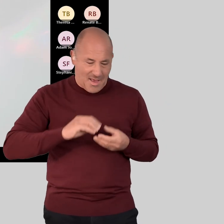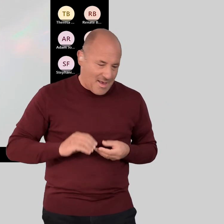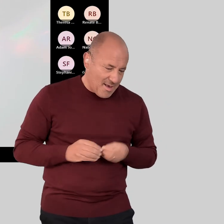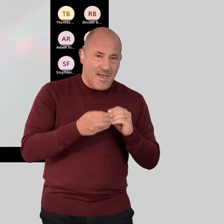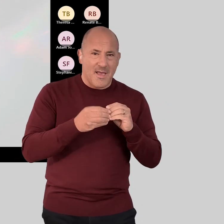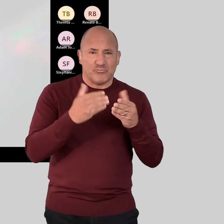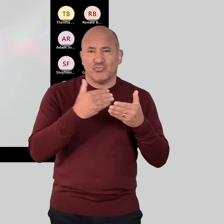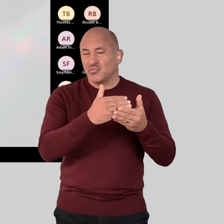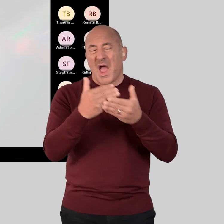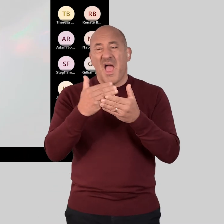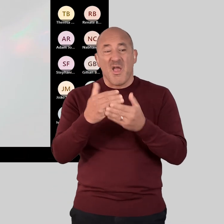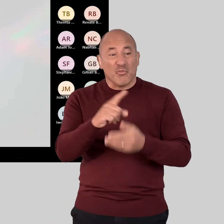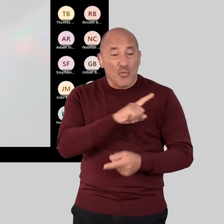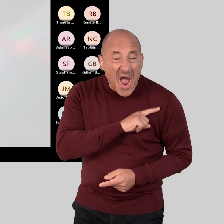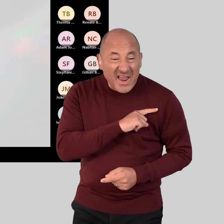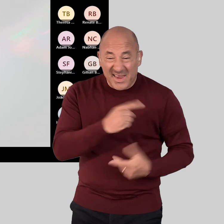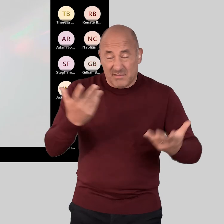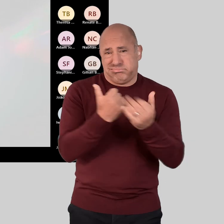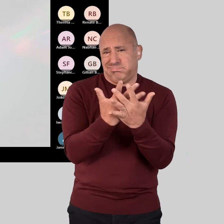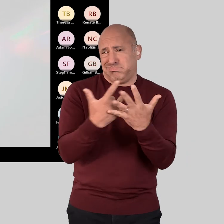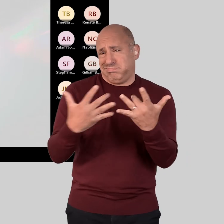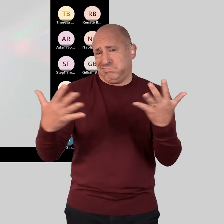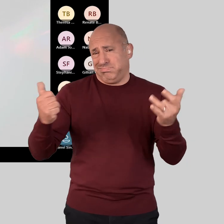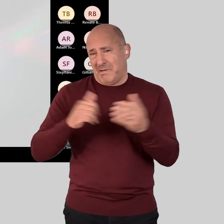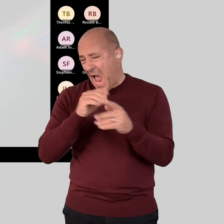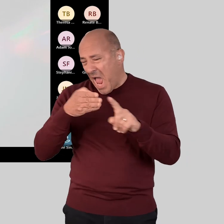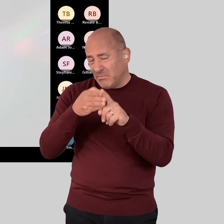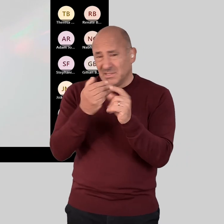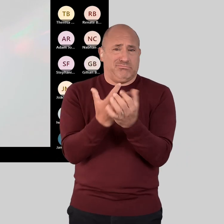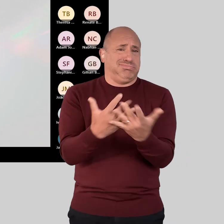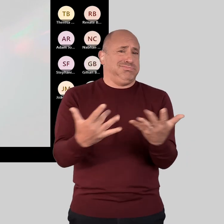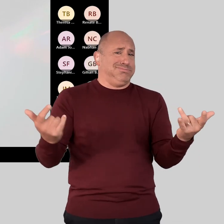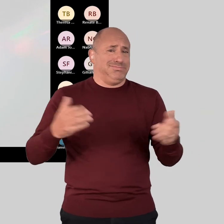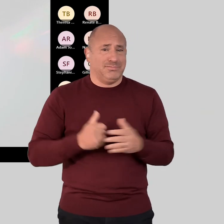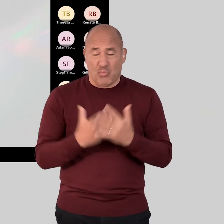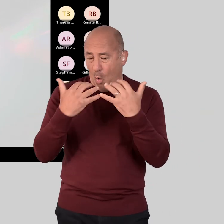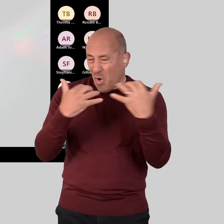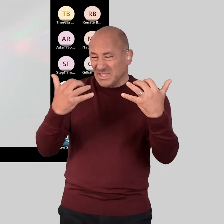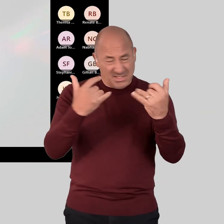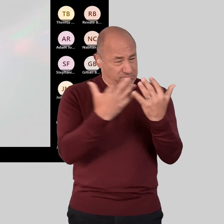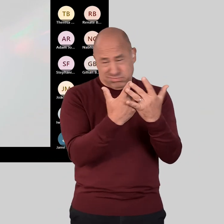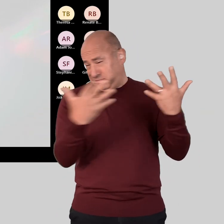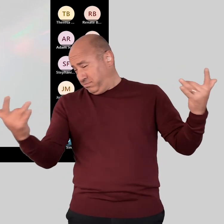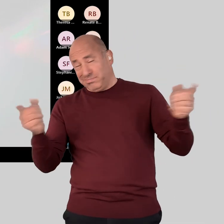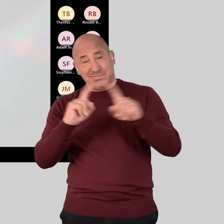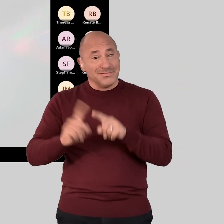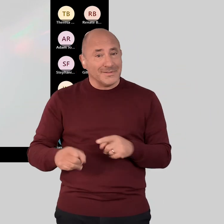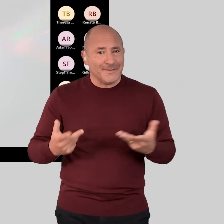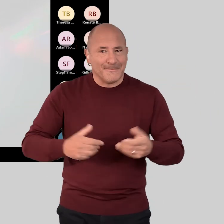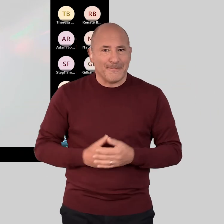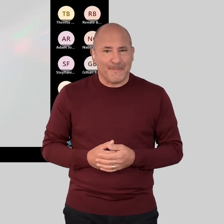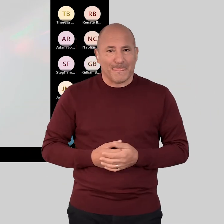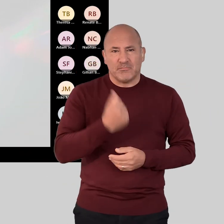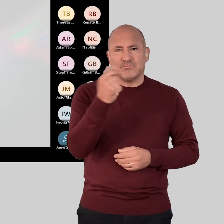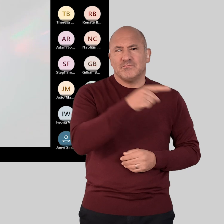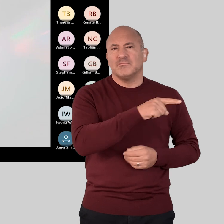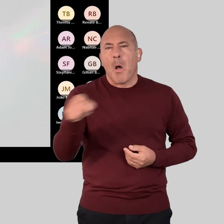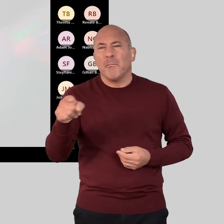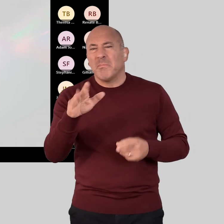So when the artists share their work, it has many purposes, many aims, many audiences, and some of